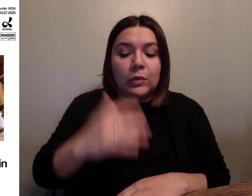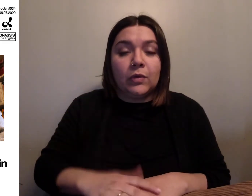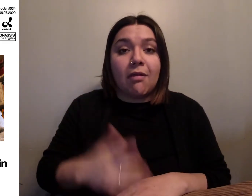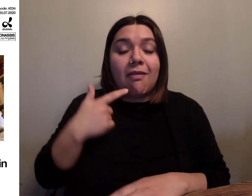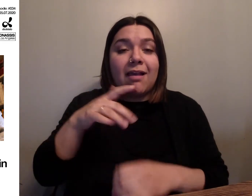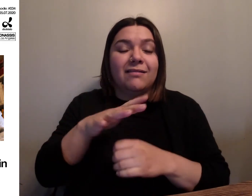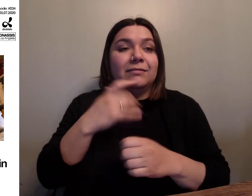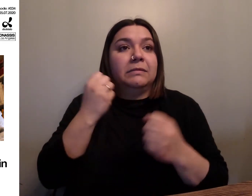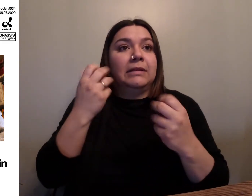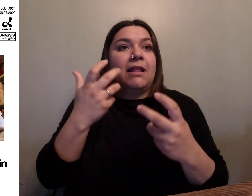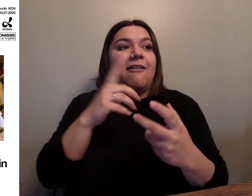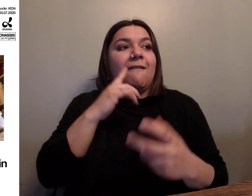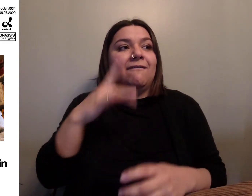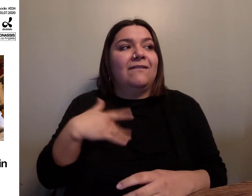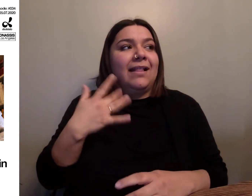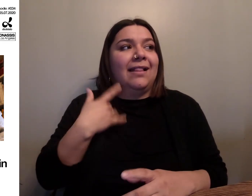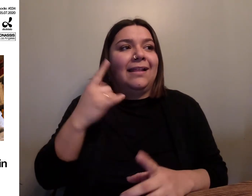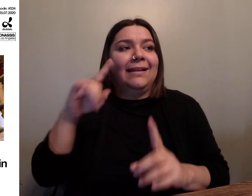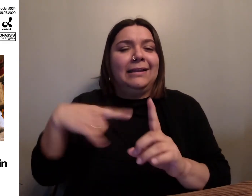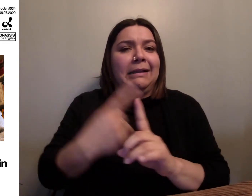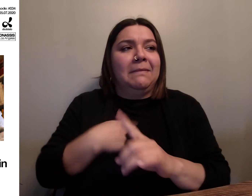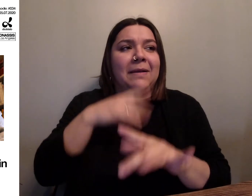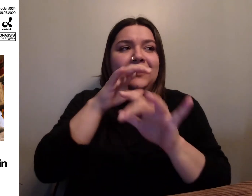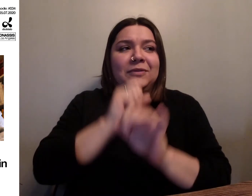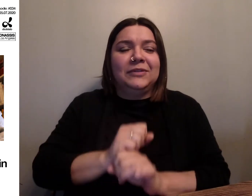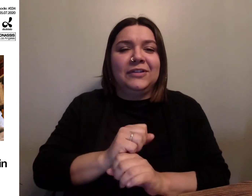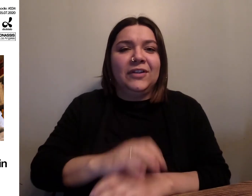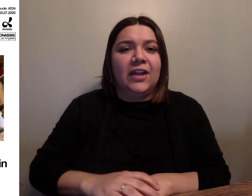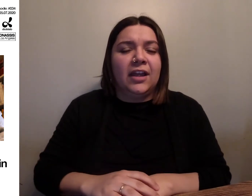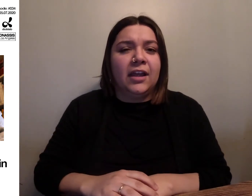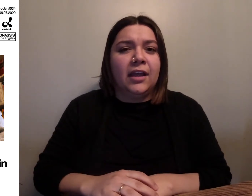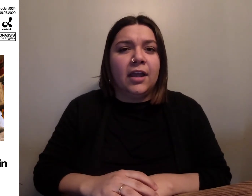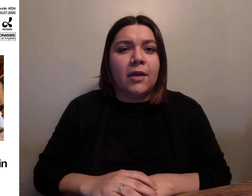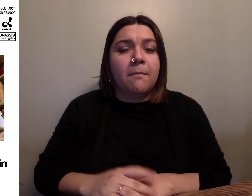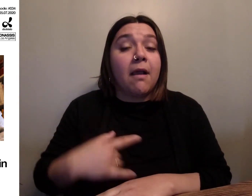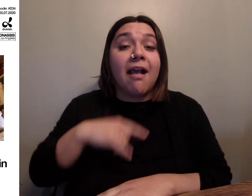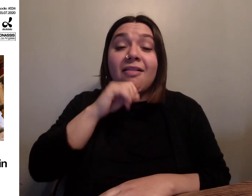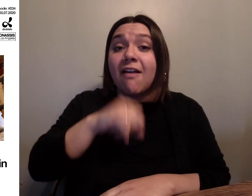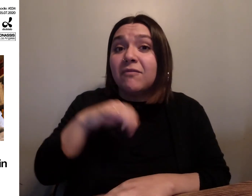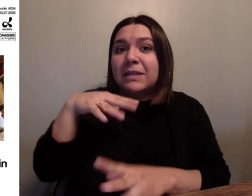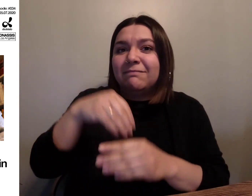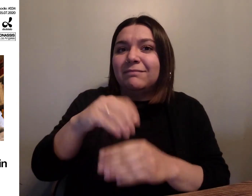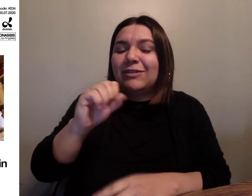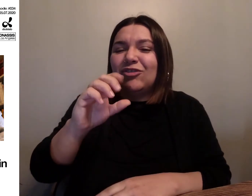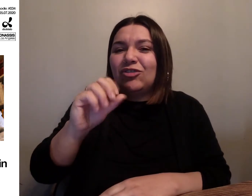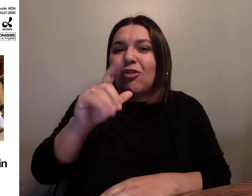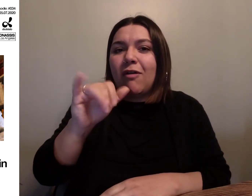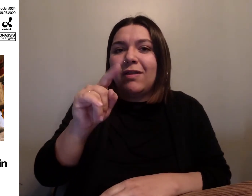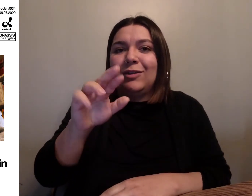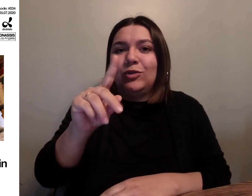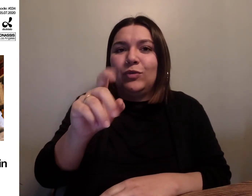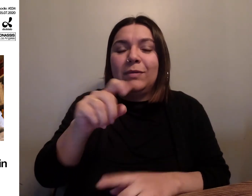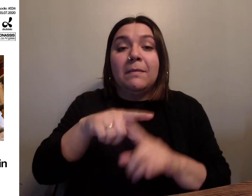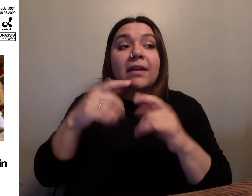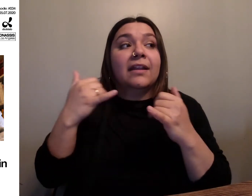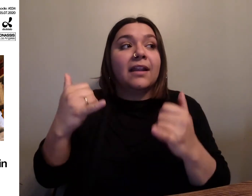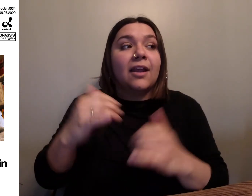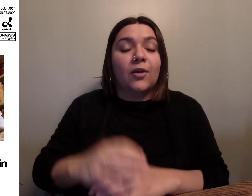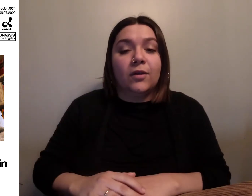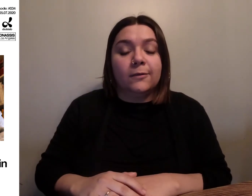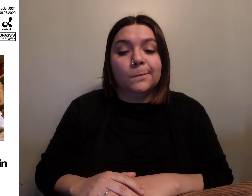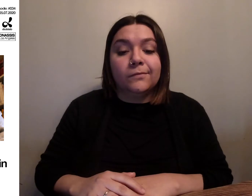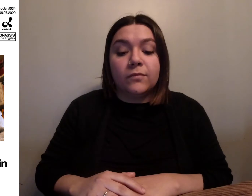that locus of solitude that I'm used to, because I love to be in it, but now